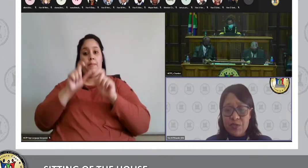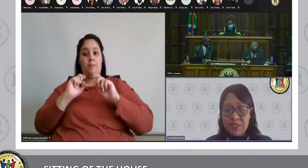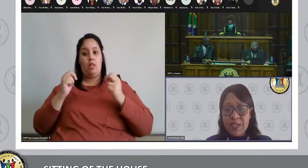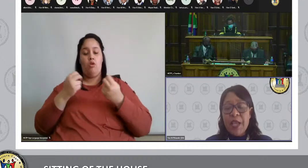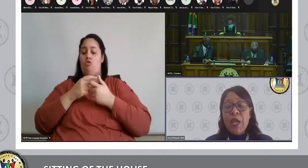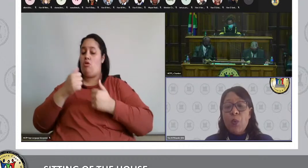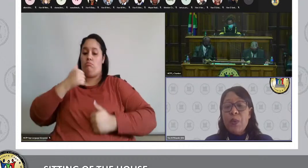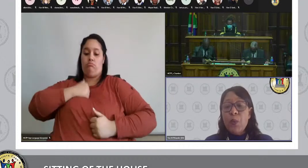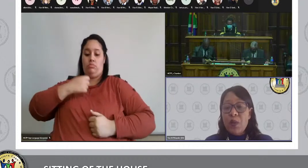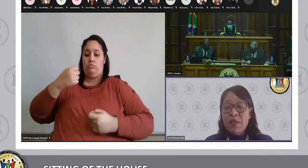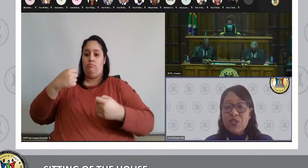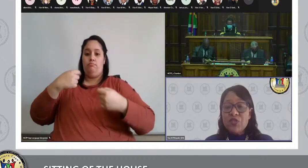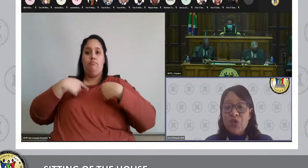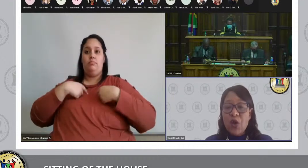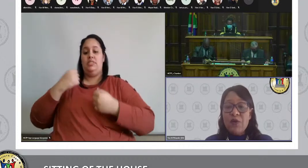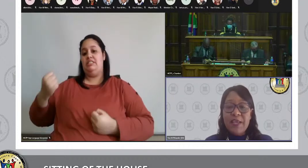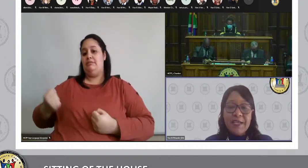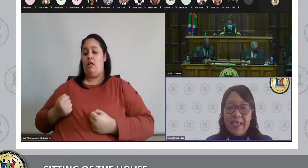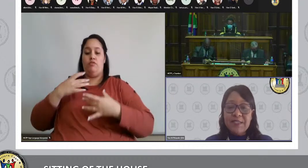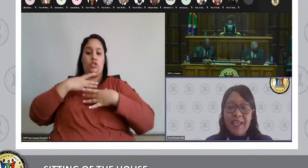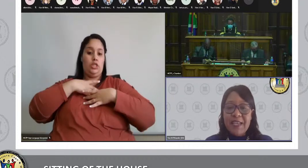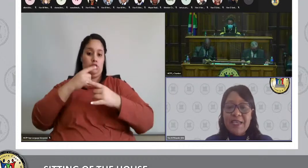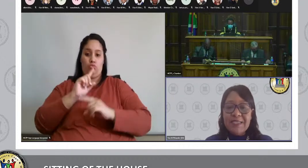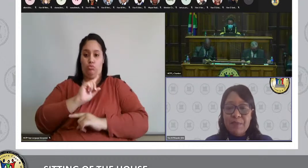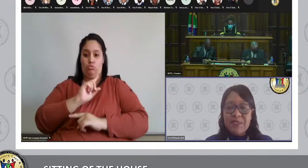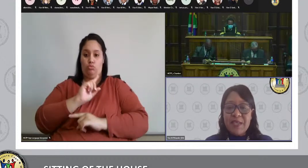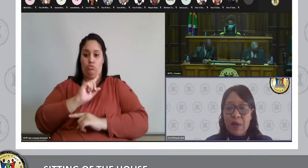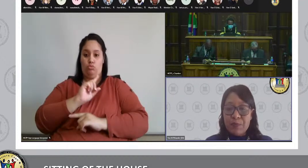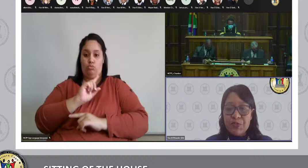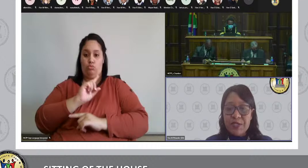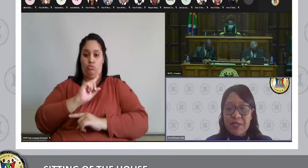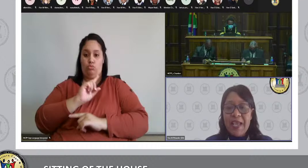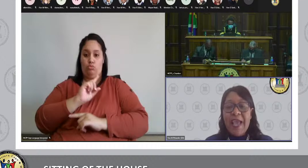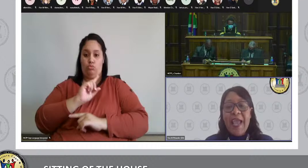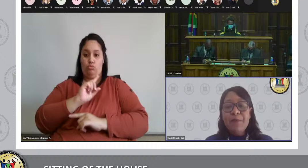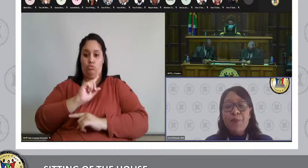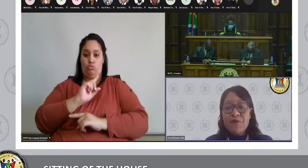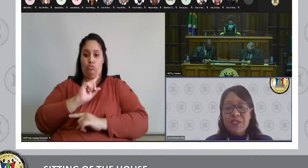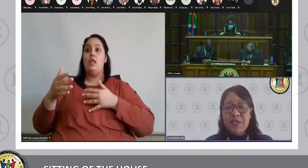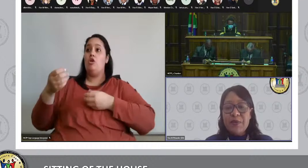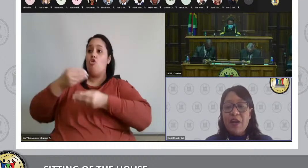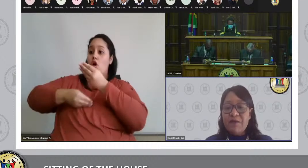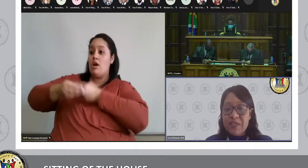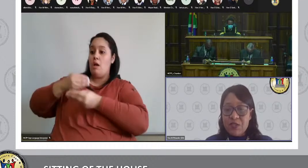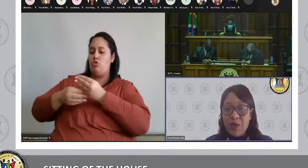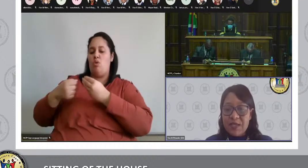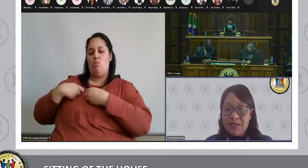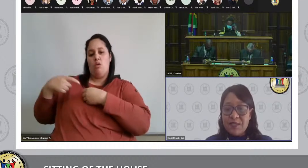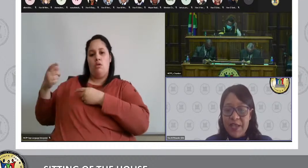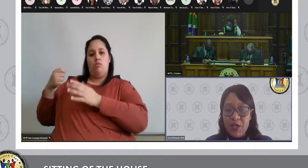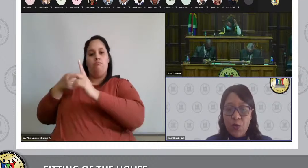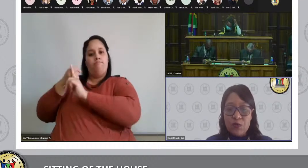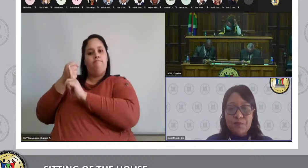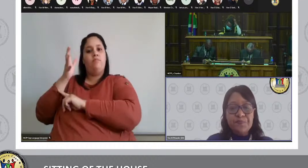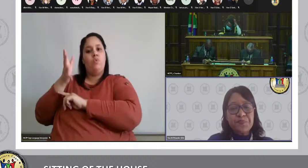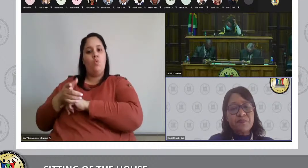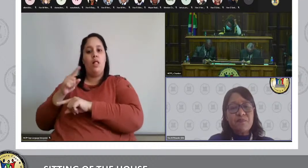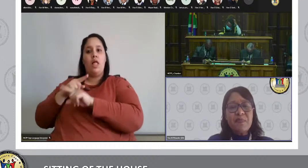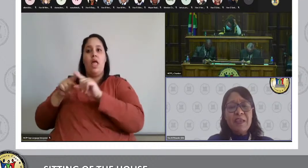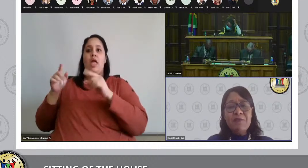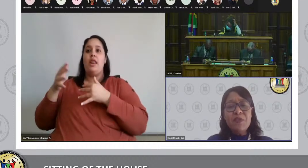selfish interest. We will act strongly against any attempts at corruption and profiteering of this crisis," end